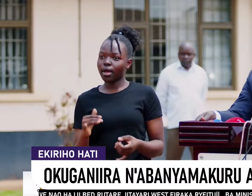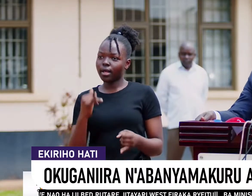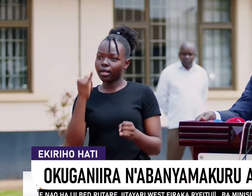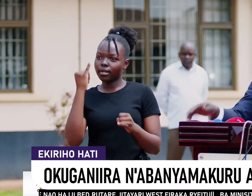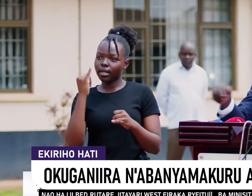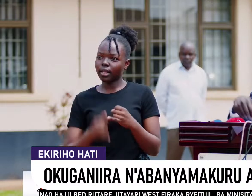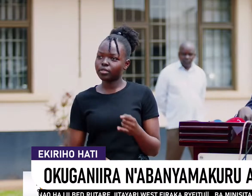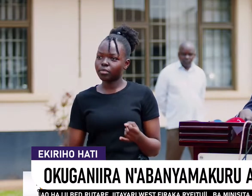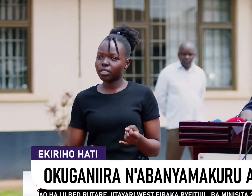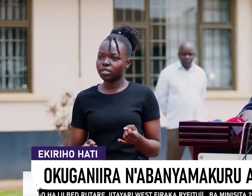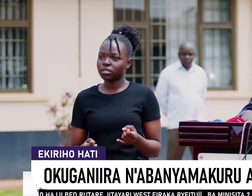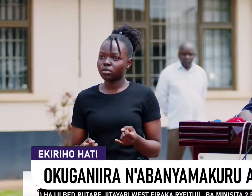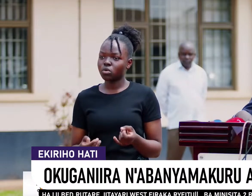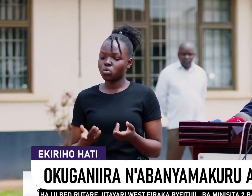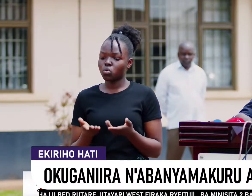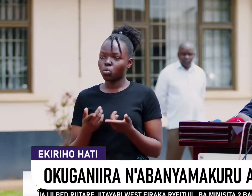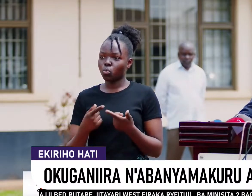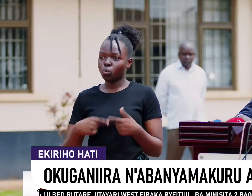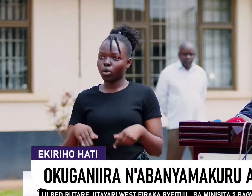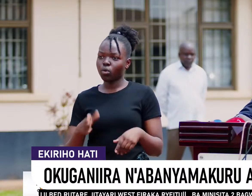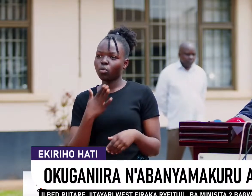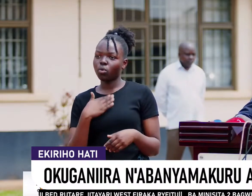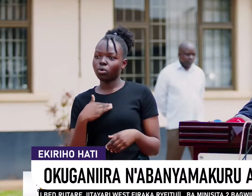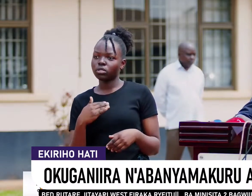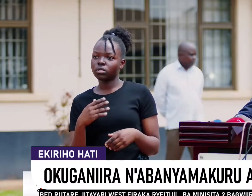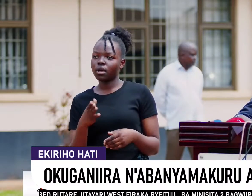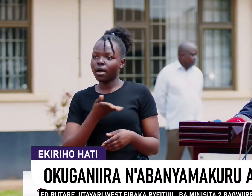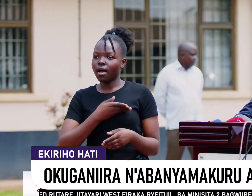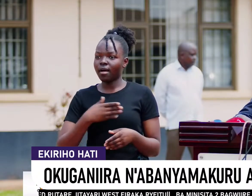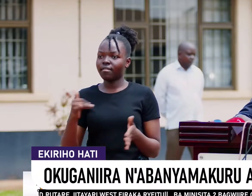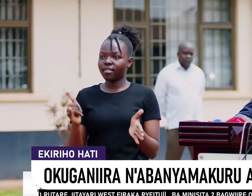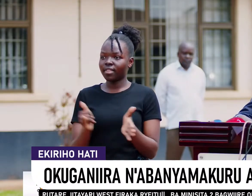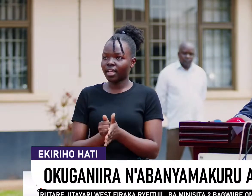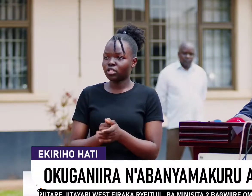able to, you won't have that opportunity.